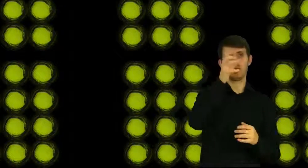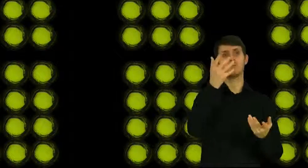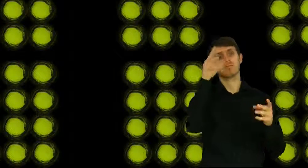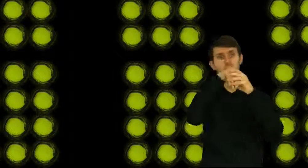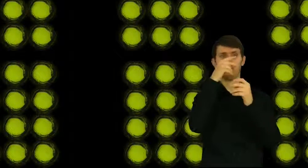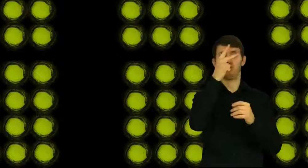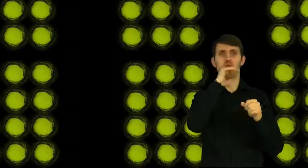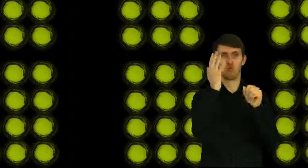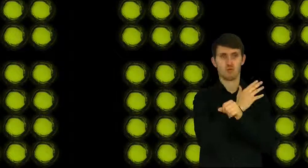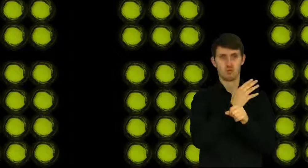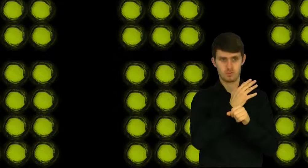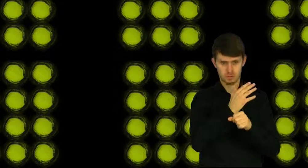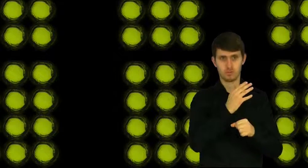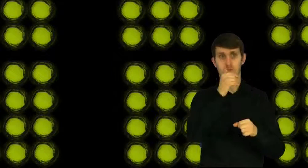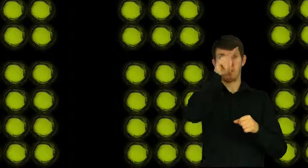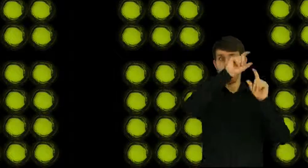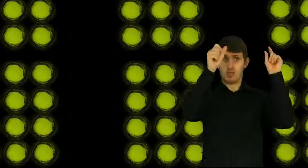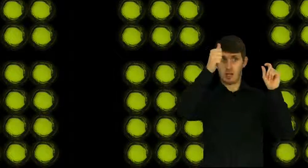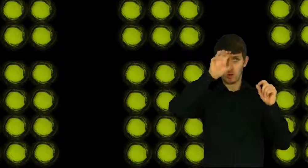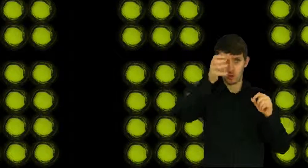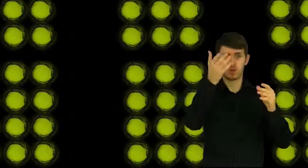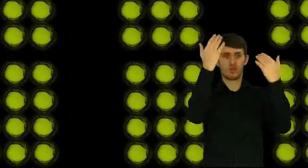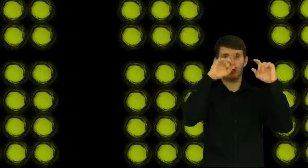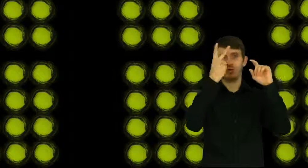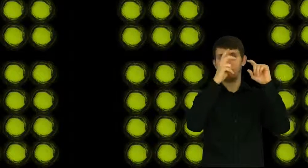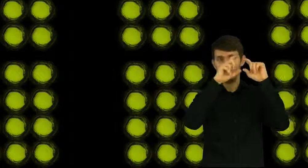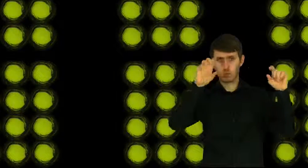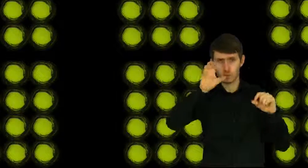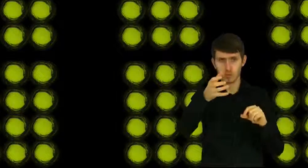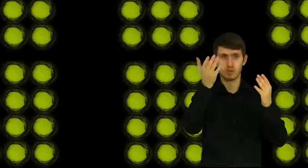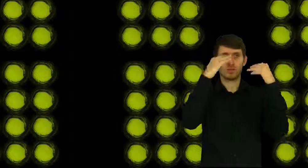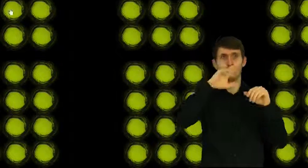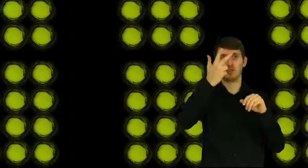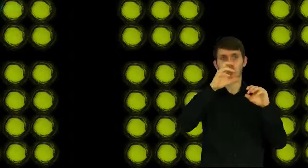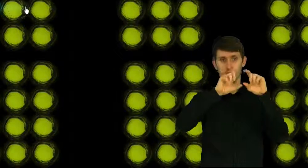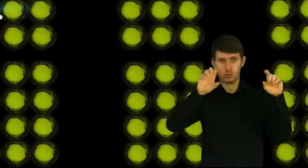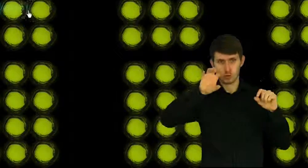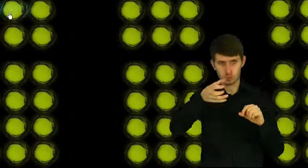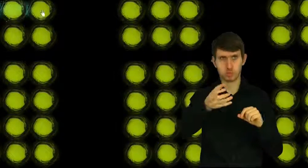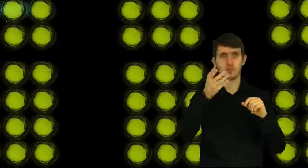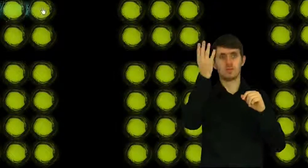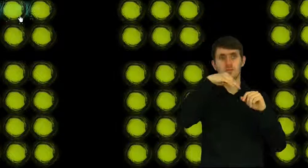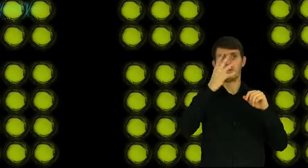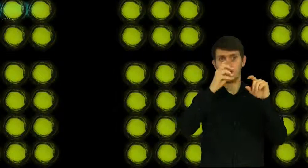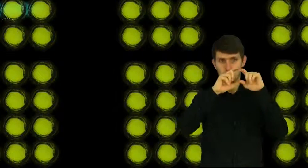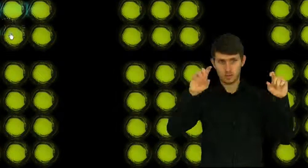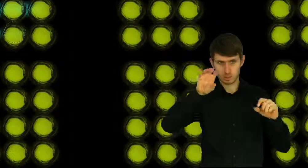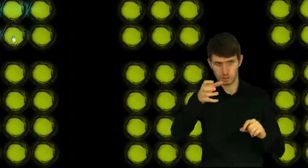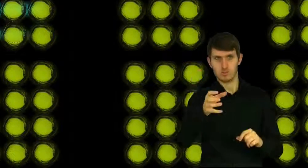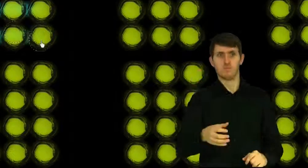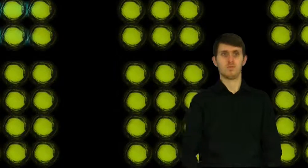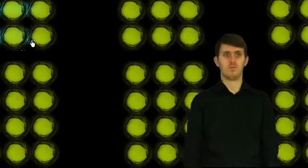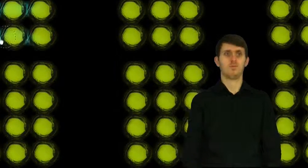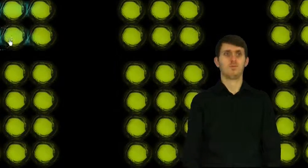1, so that's one group of 3, 2 groups of 3, 3 groups of 3,